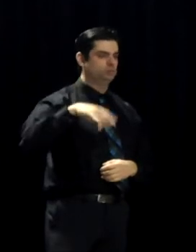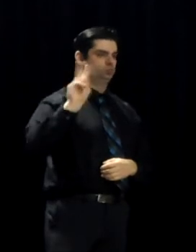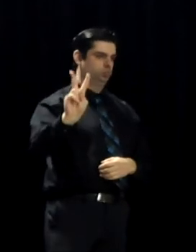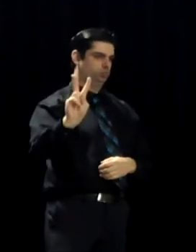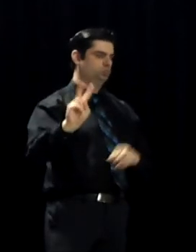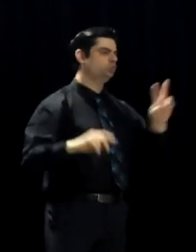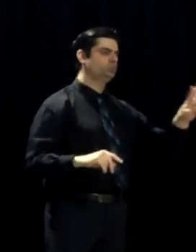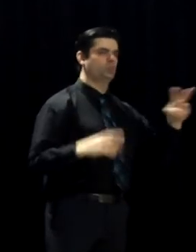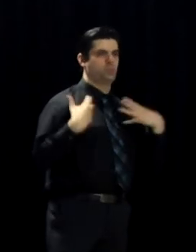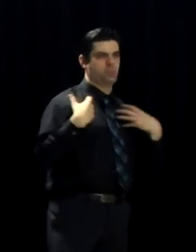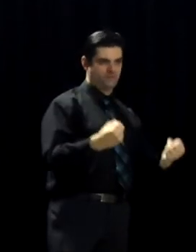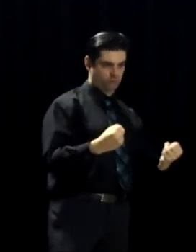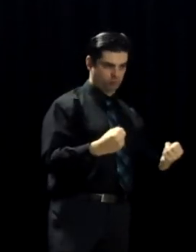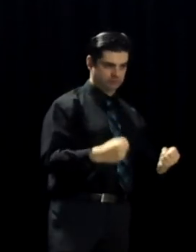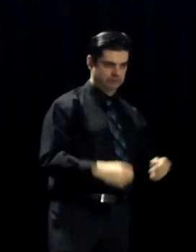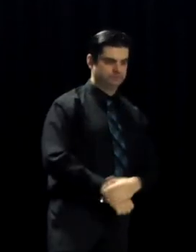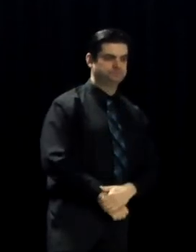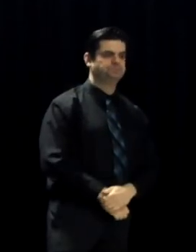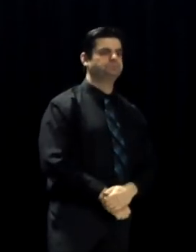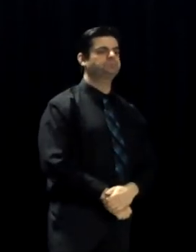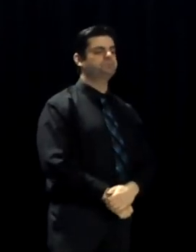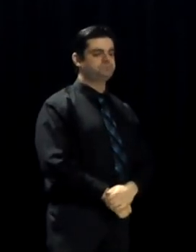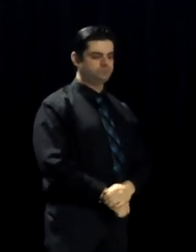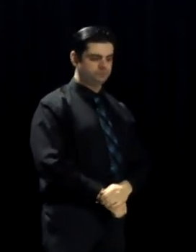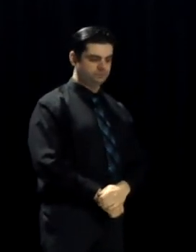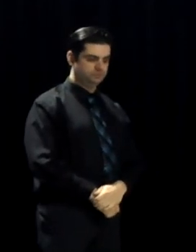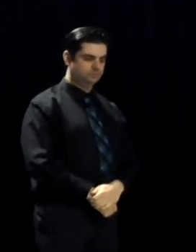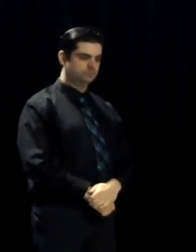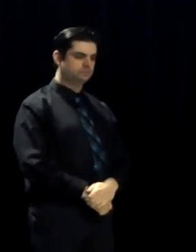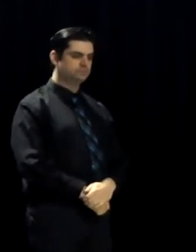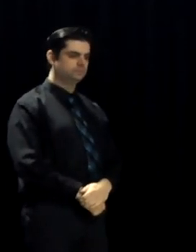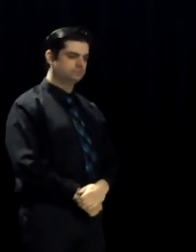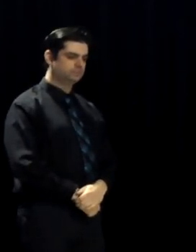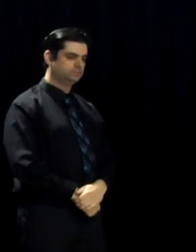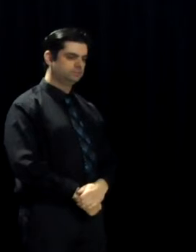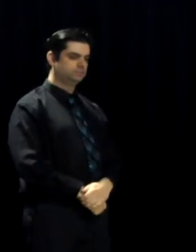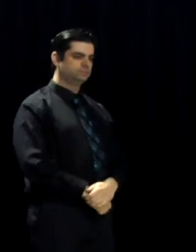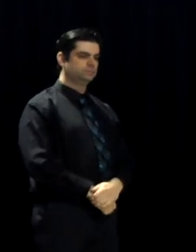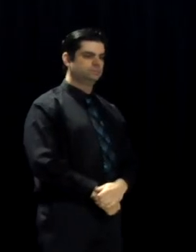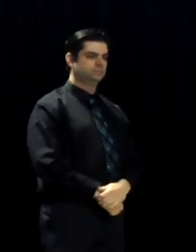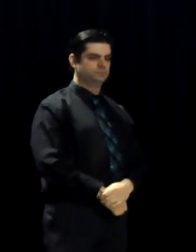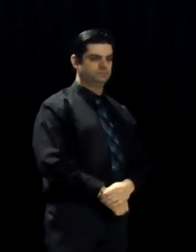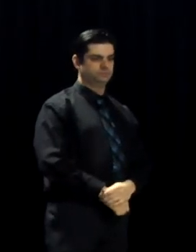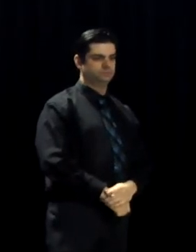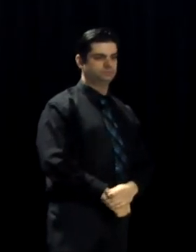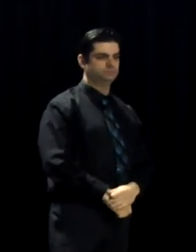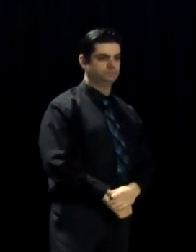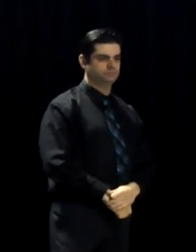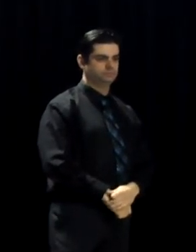2 recoveries. Fabius, Spafford, and Tully, all 2 cases, 2 recoveries.